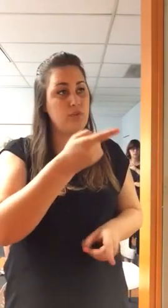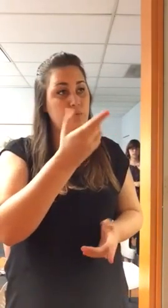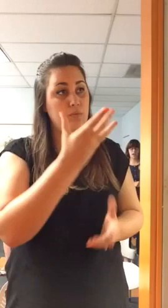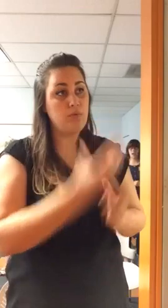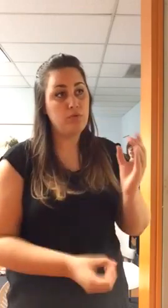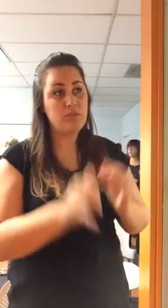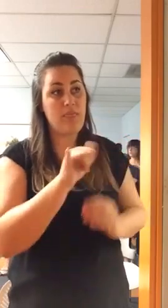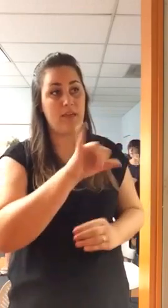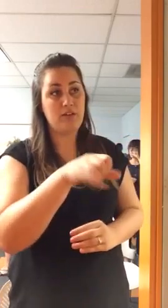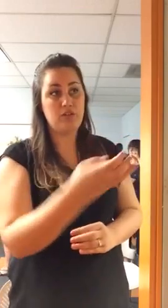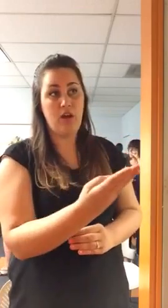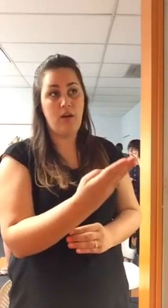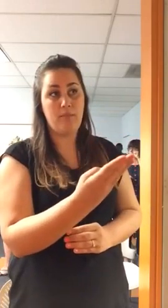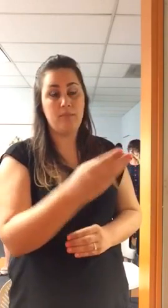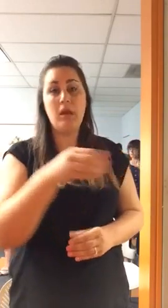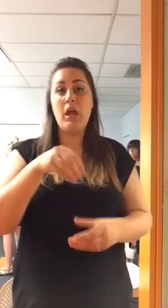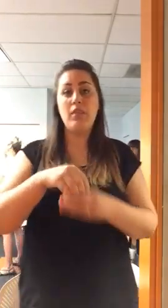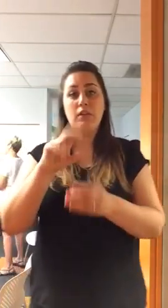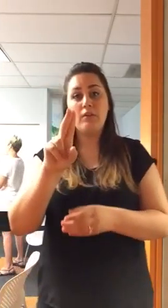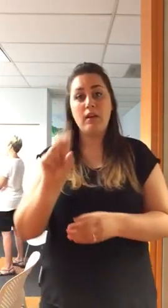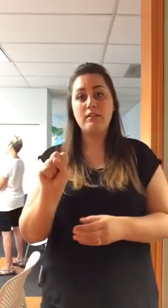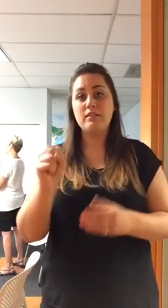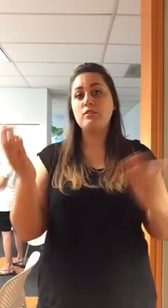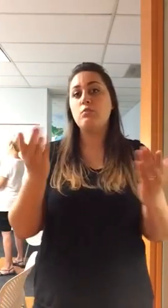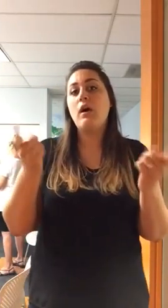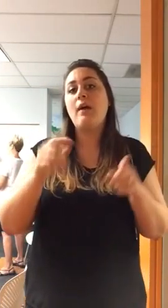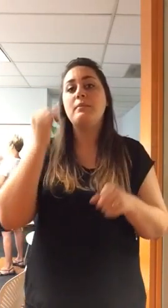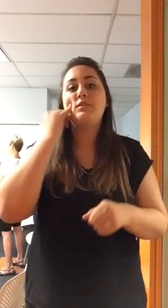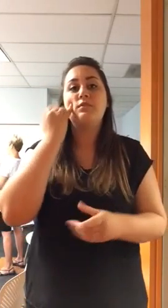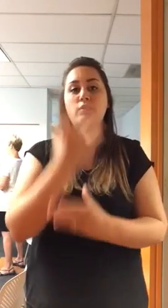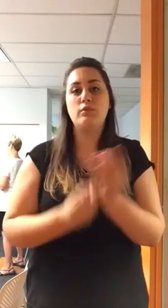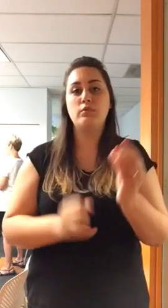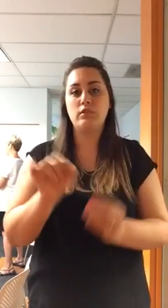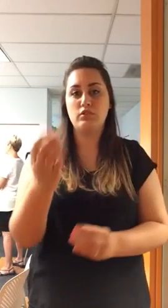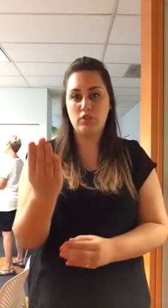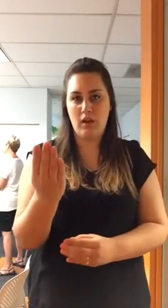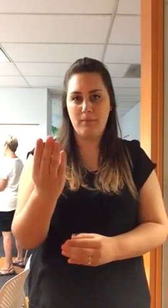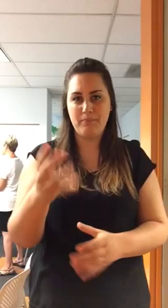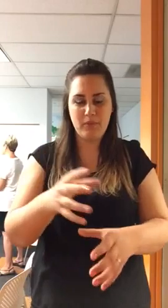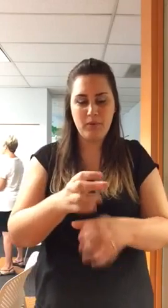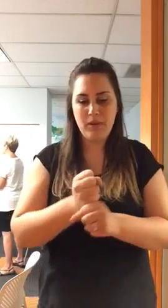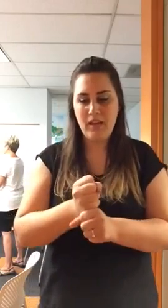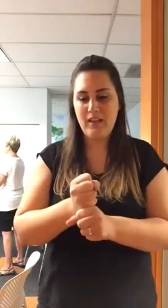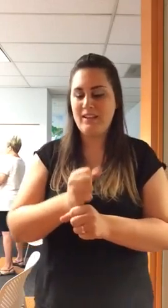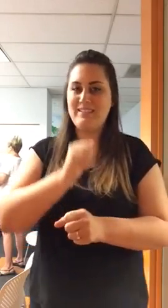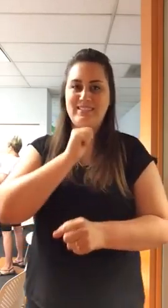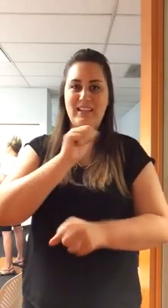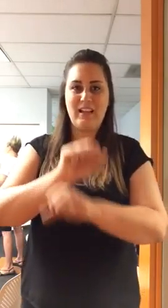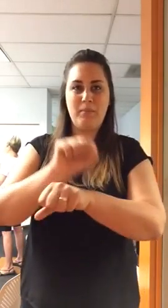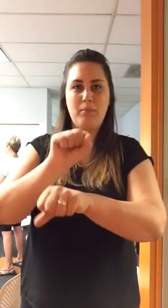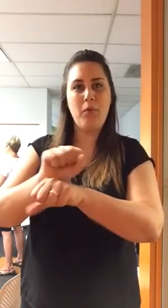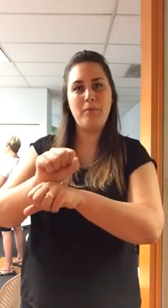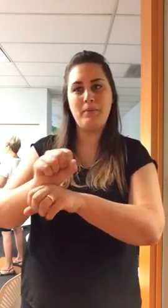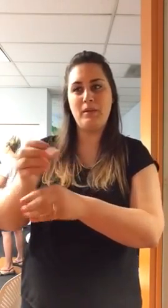the United States, what would happen if you lose your job, if you get laid off? You get unemployment compensation. In a laissez-faire economy, no such thing, right?